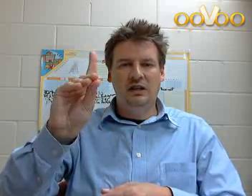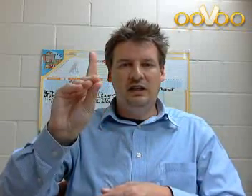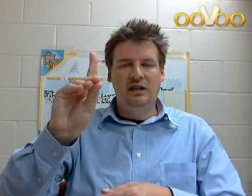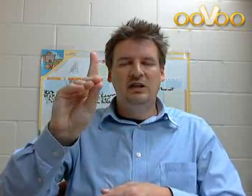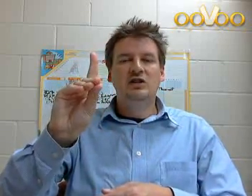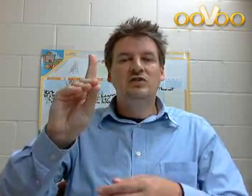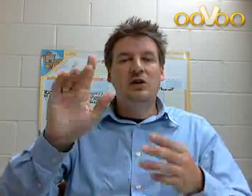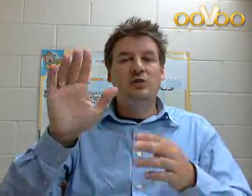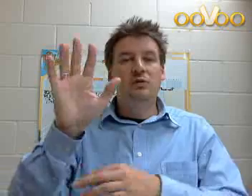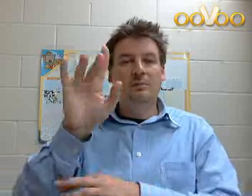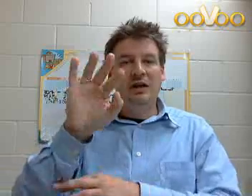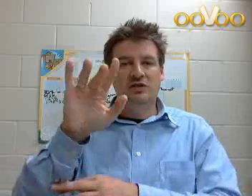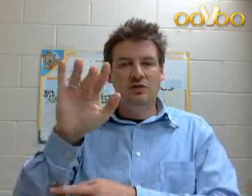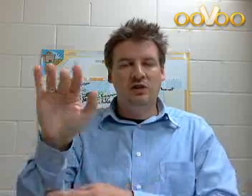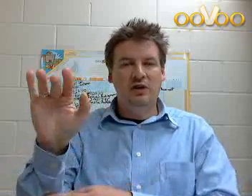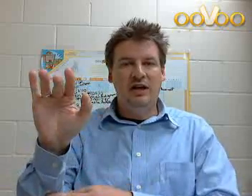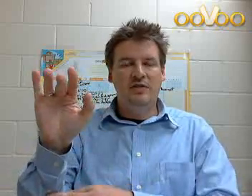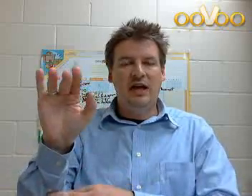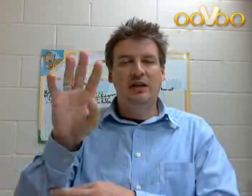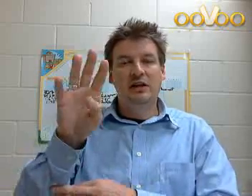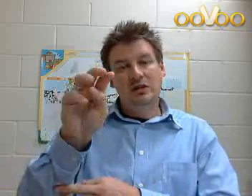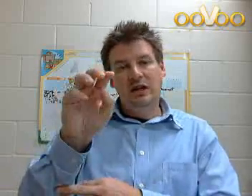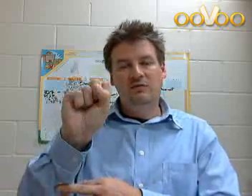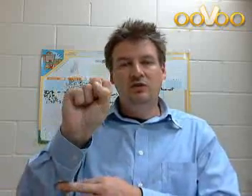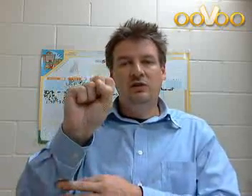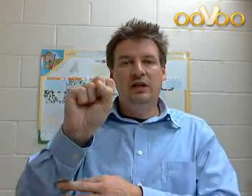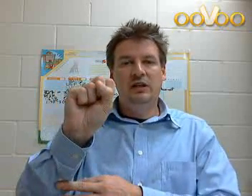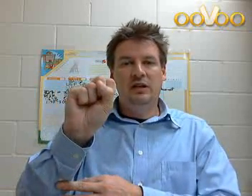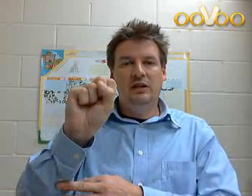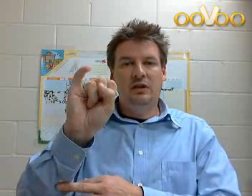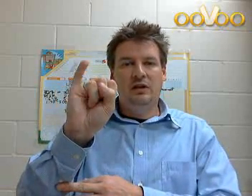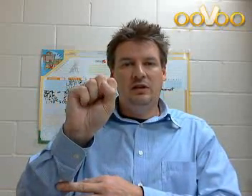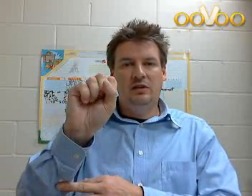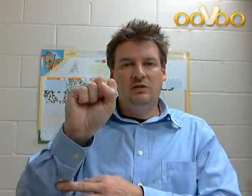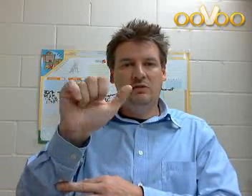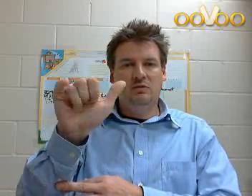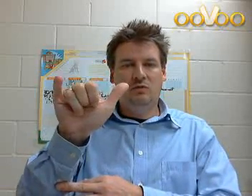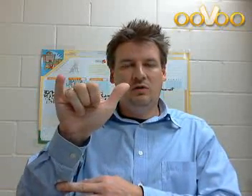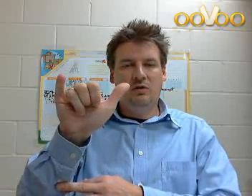S-S-Y-H-O-W-A-R-D. So you want to make sure you have that. And if you do it,